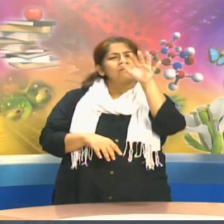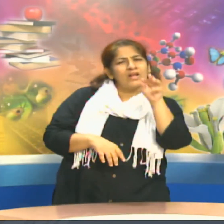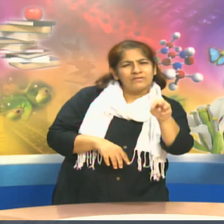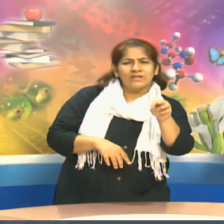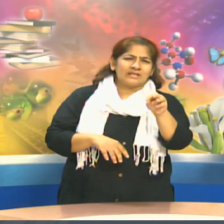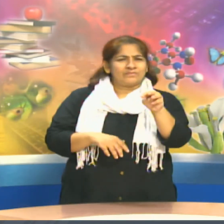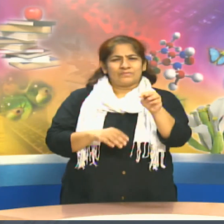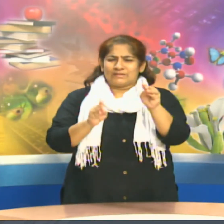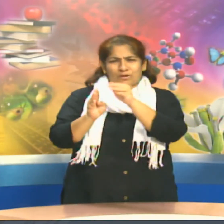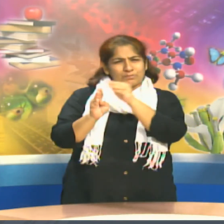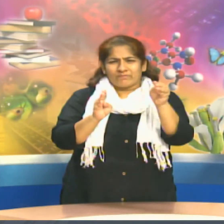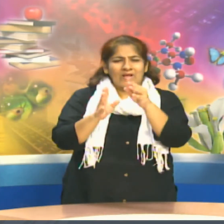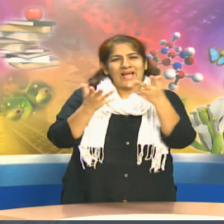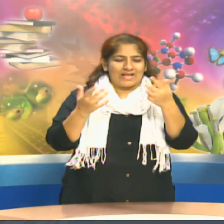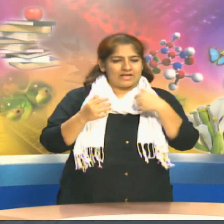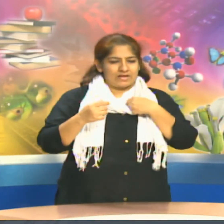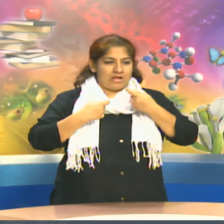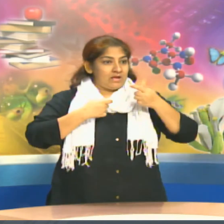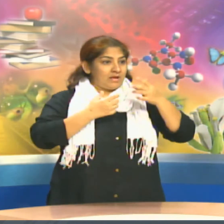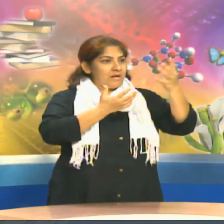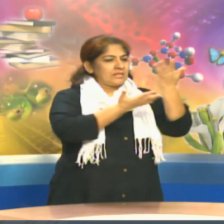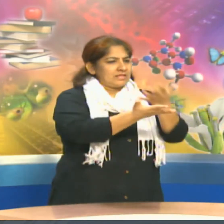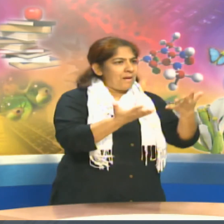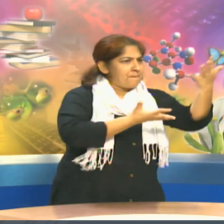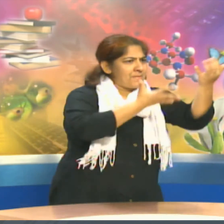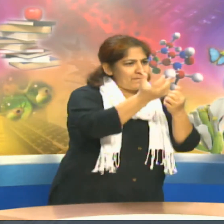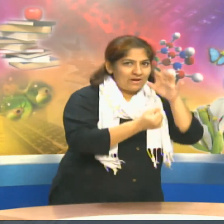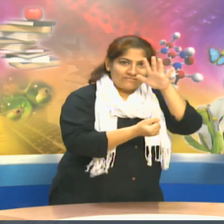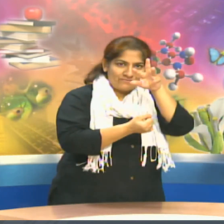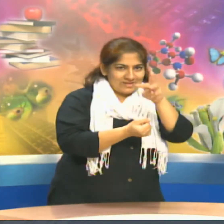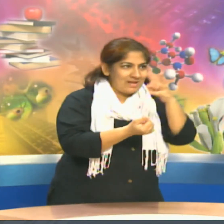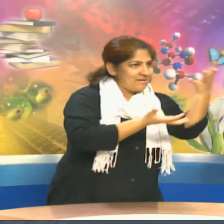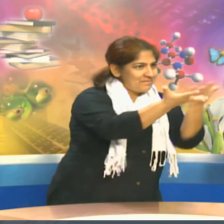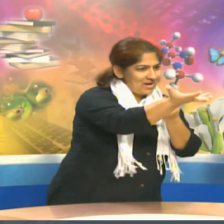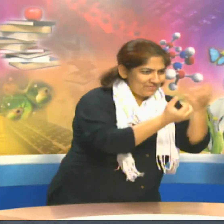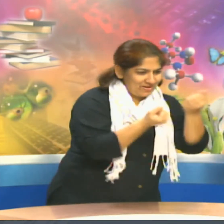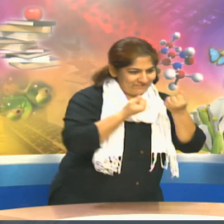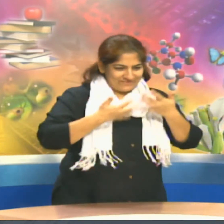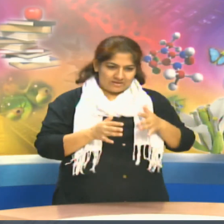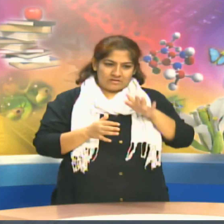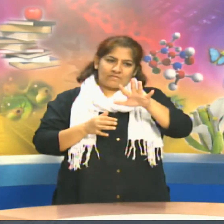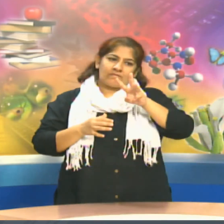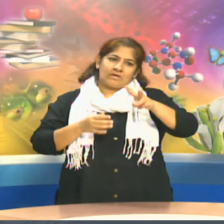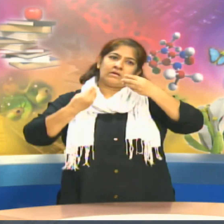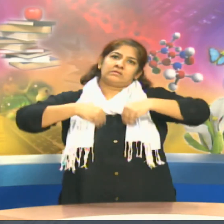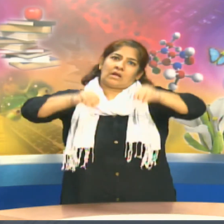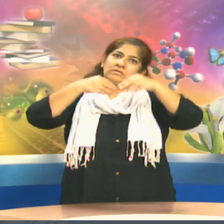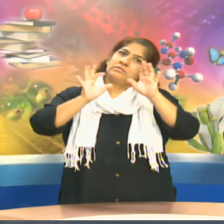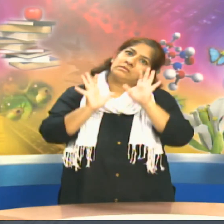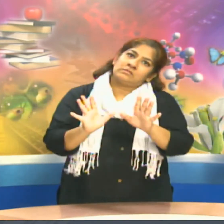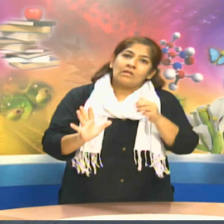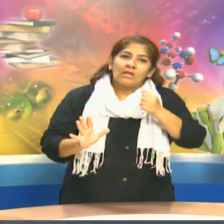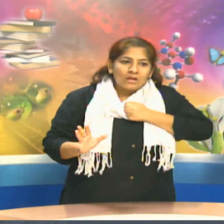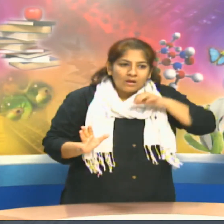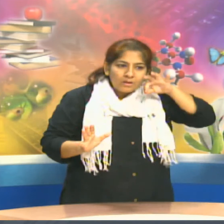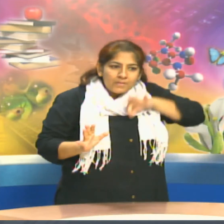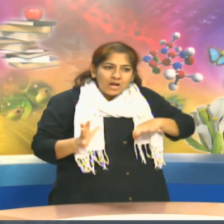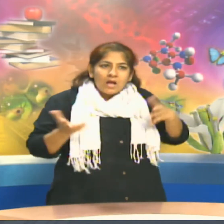in 4 or 5 or 6, in just any way we get things, then we do sales,